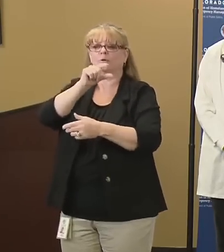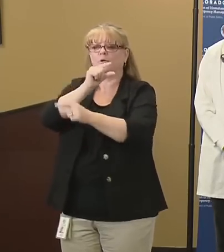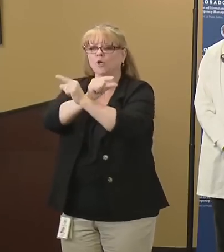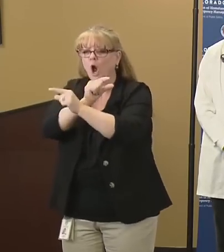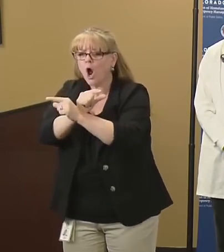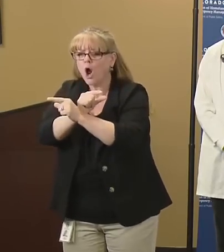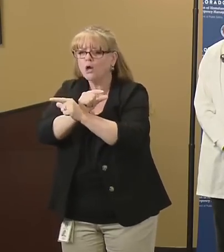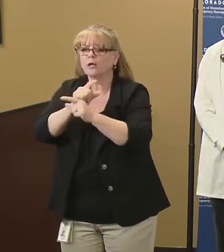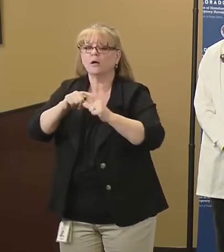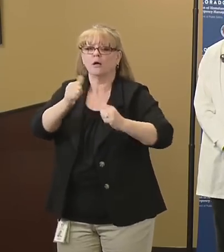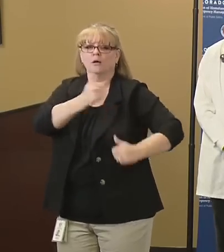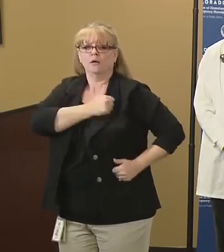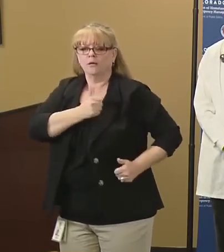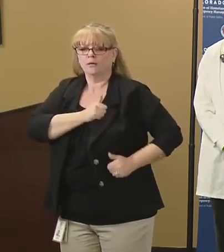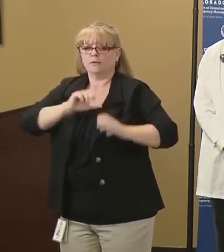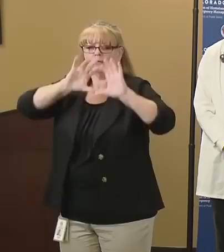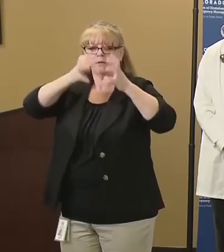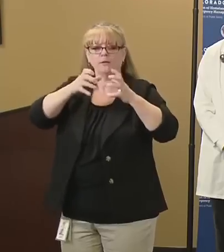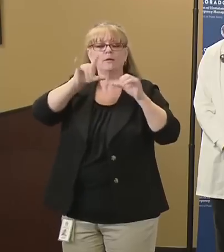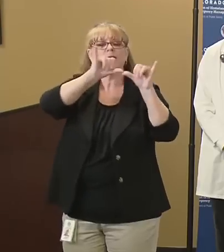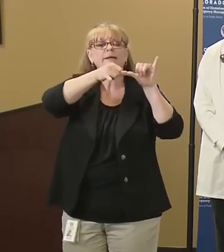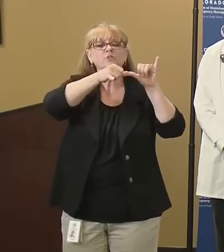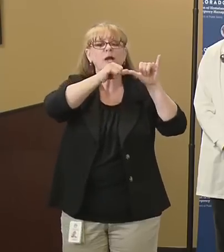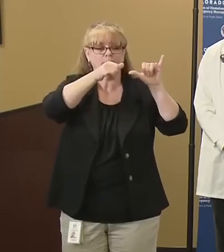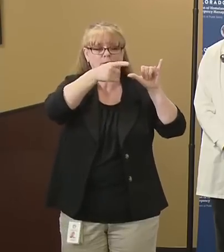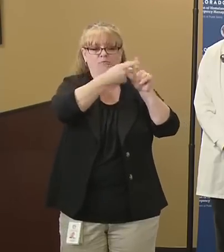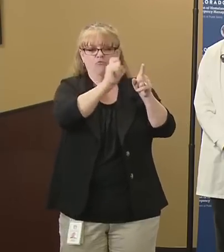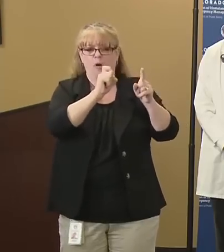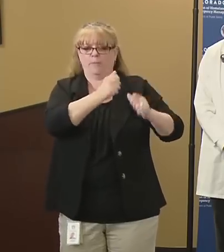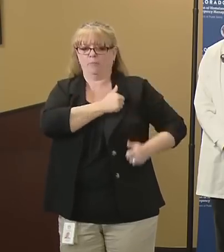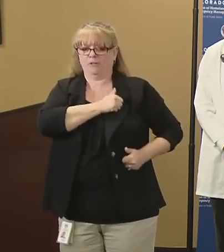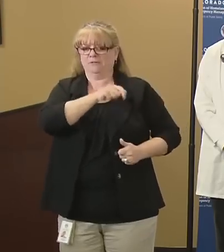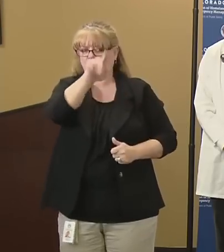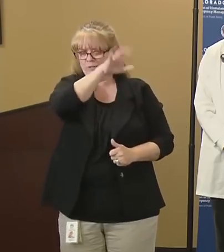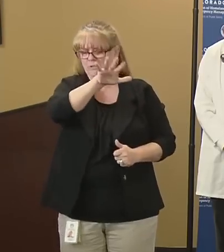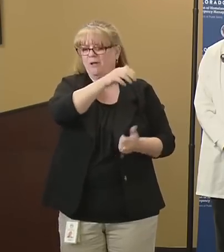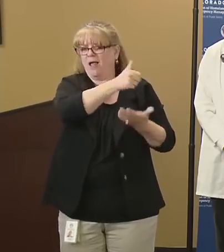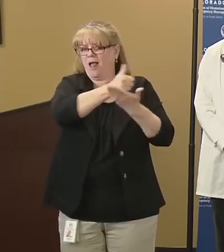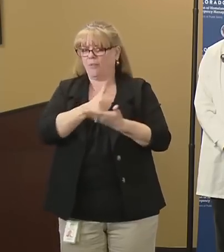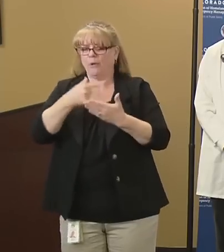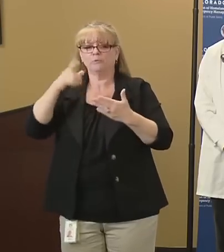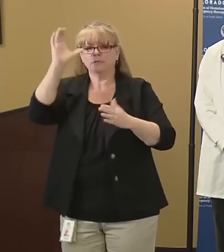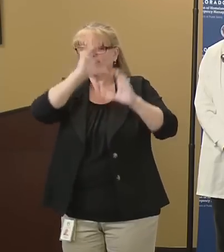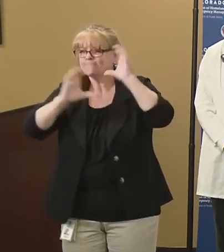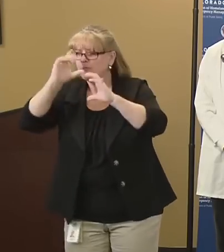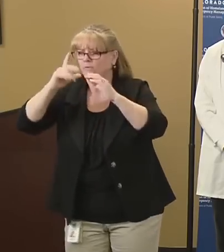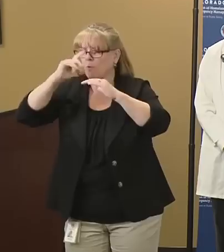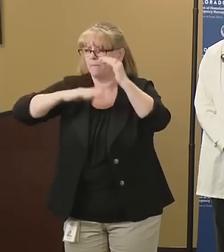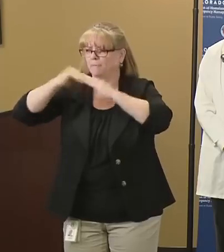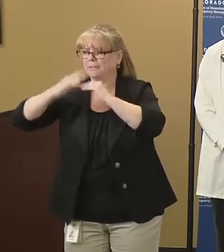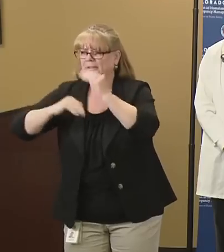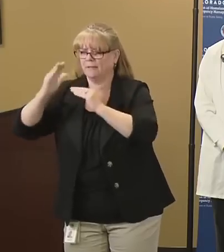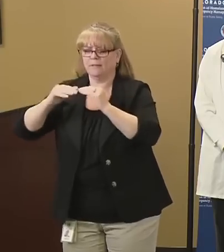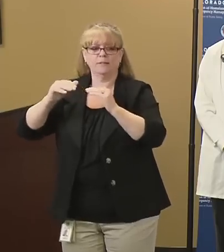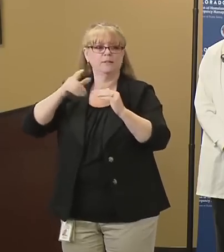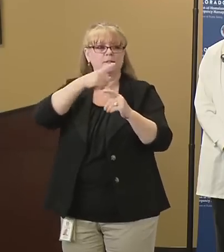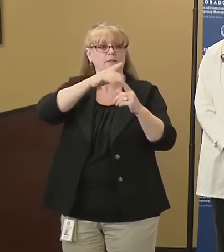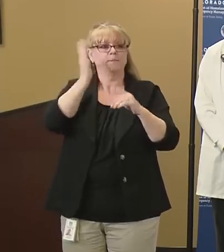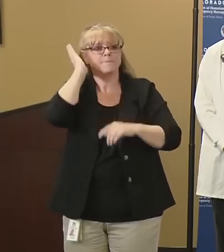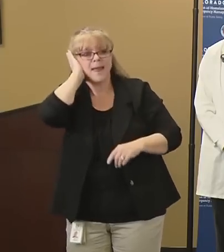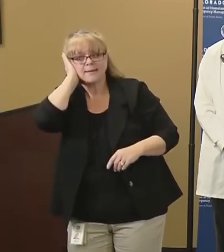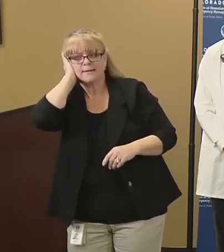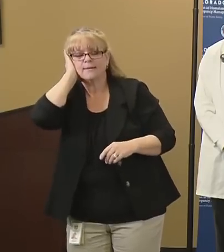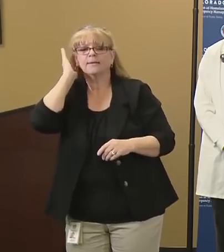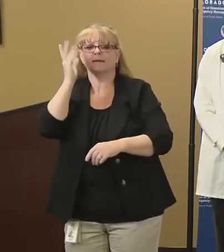in Colorado. The Army Corps of Engineers helping with additional bed and hospital construction. The Colorado National Guard has supported over